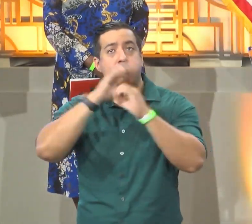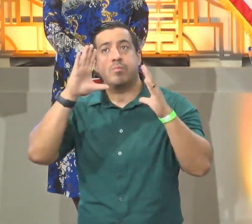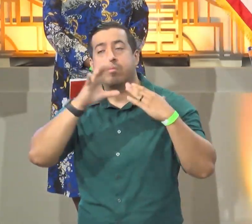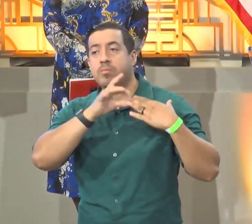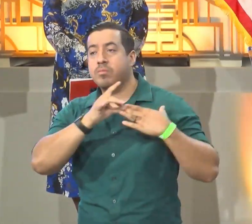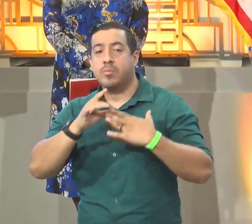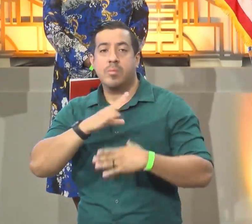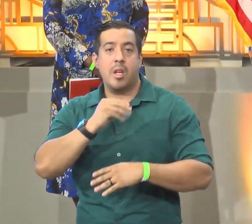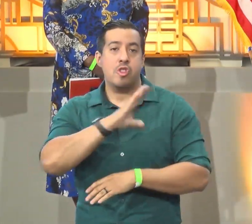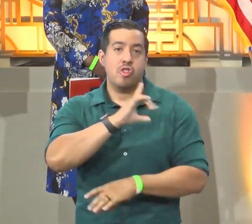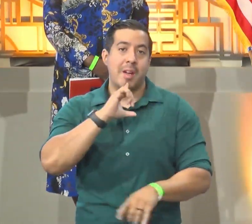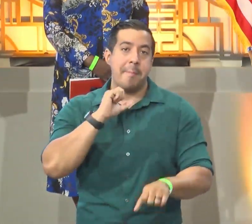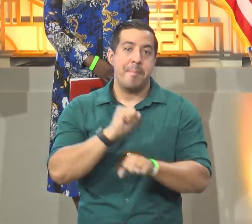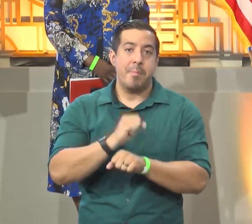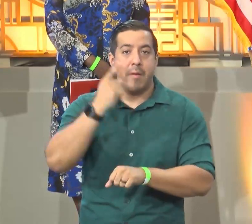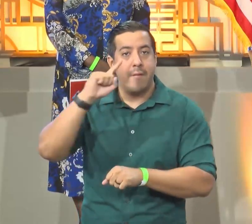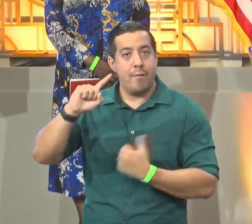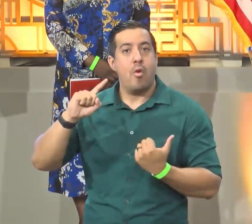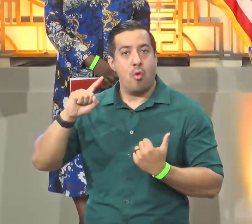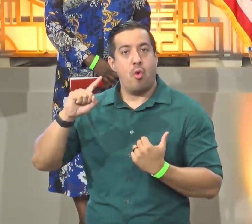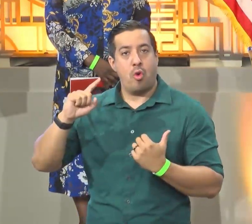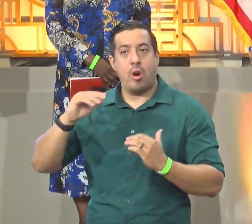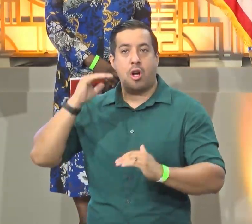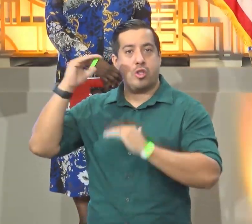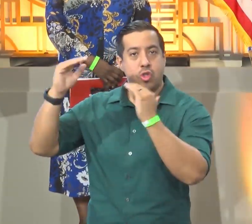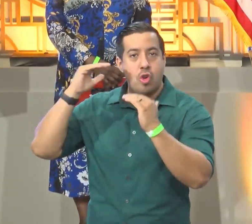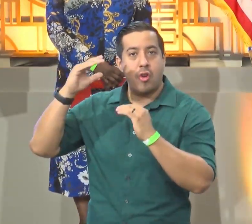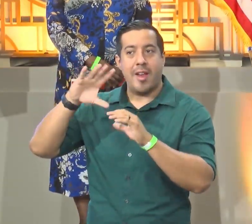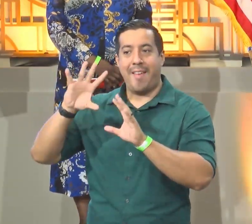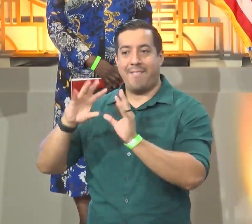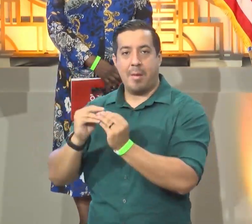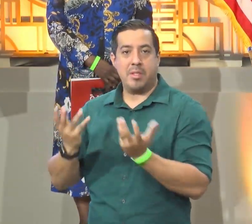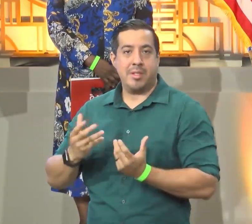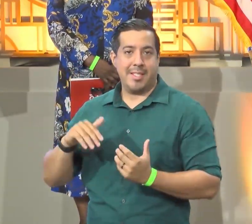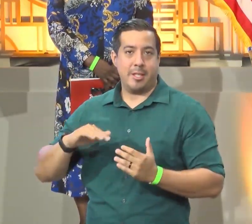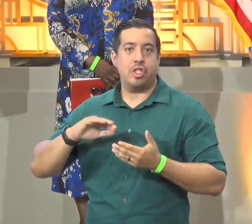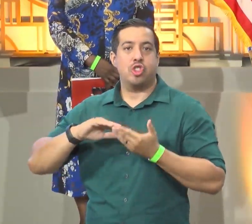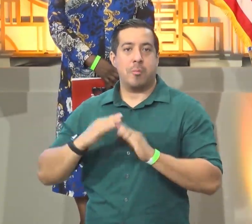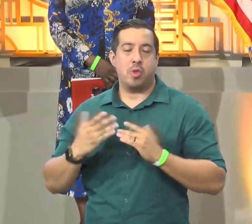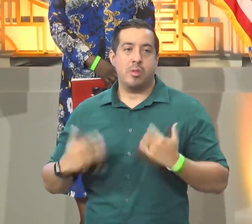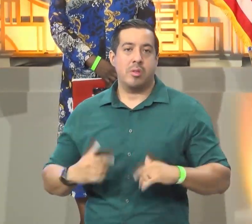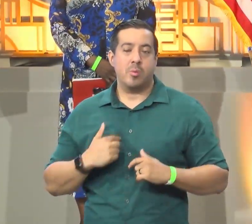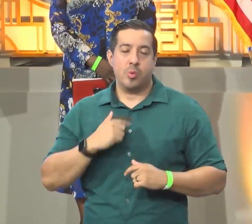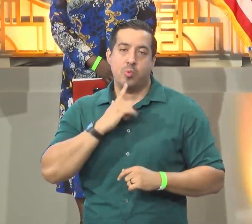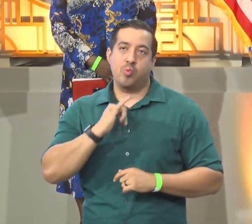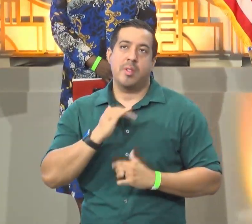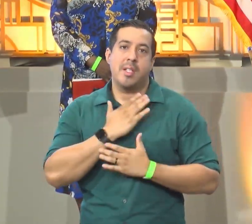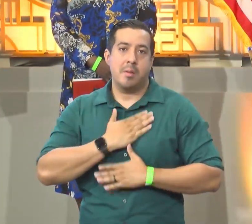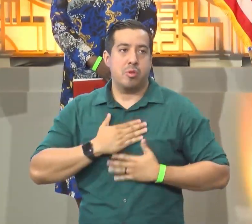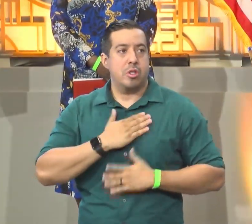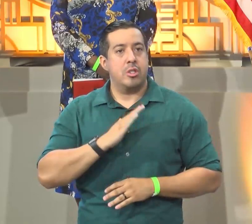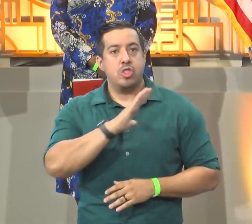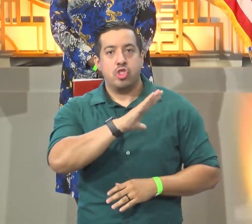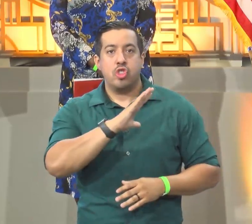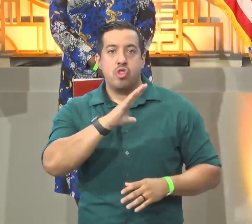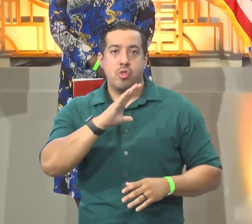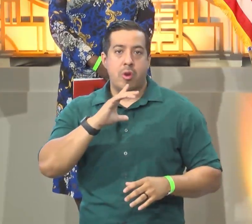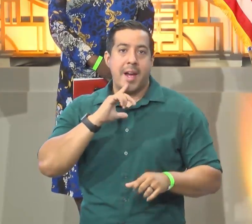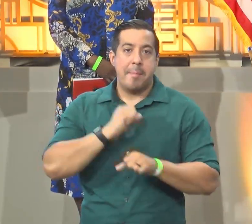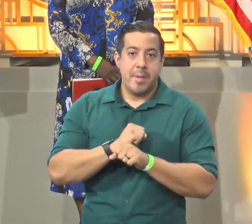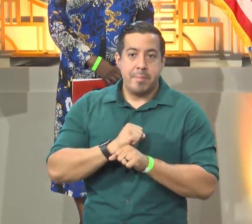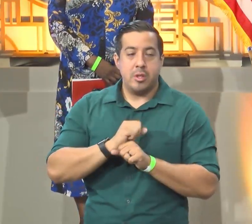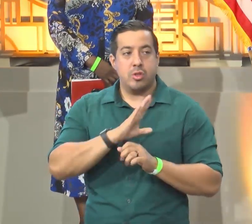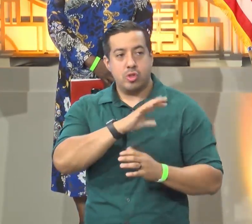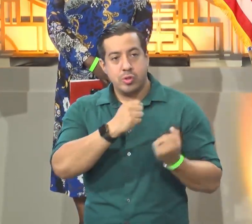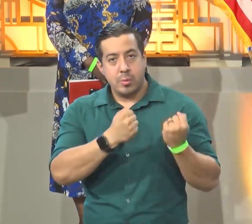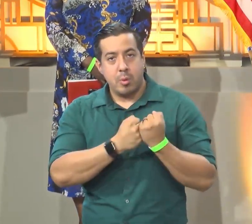your commitment to adults and families here in our community. We really appreciate your commitment and support as